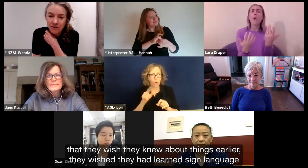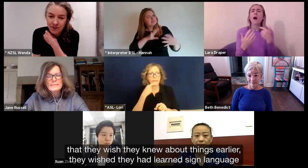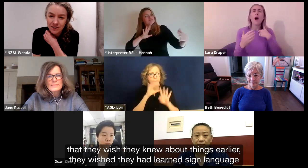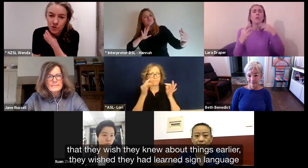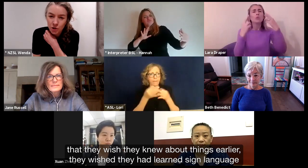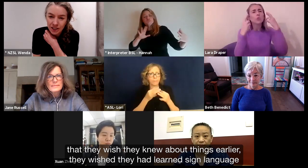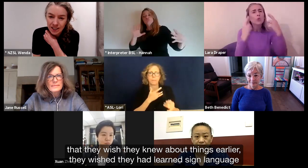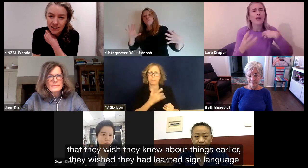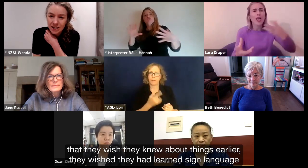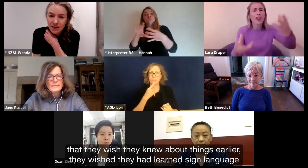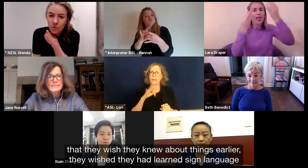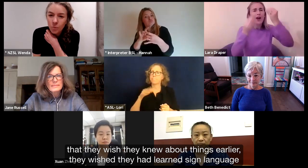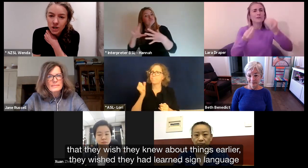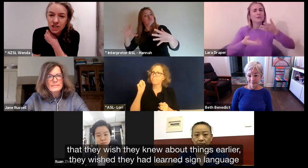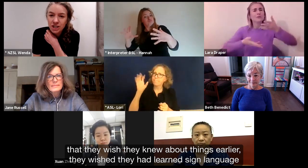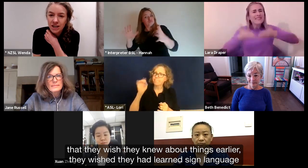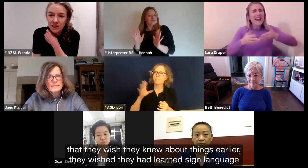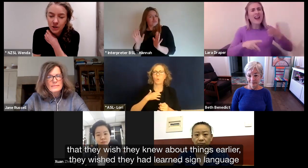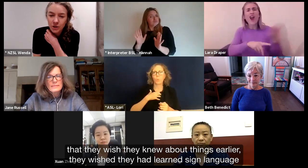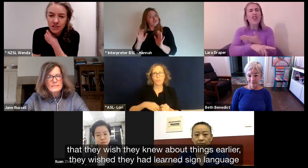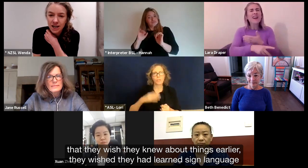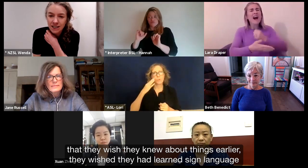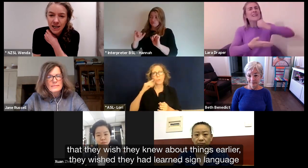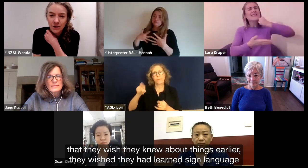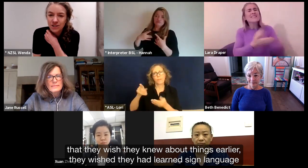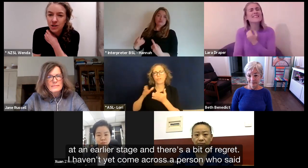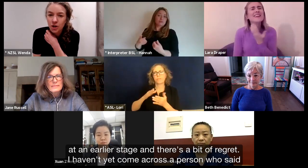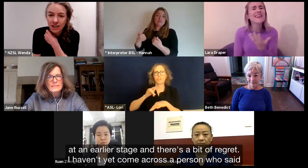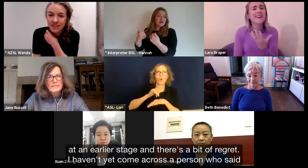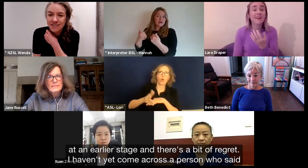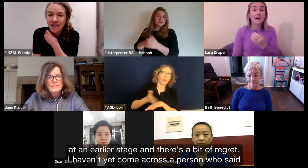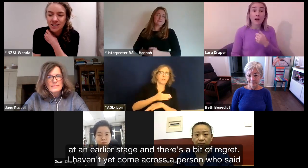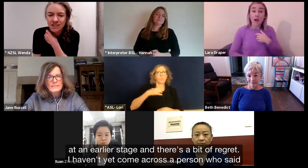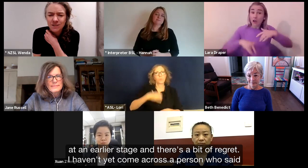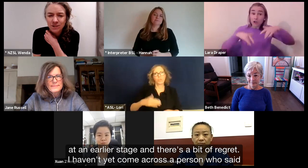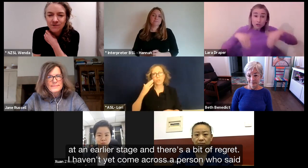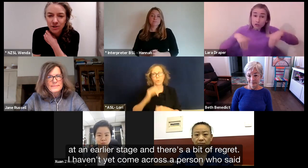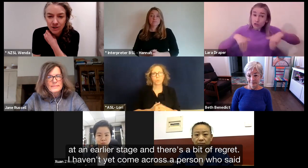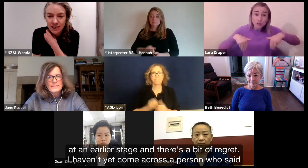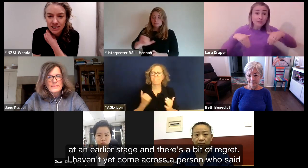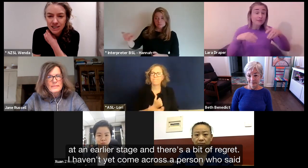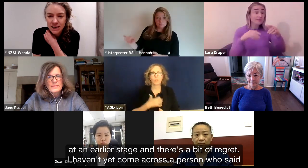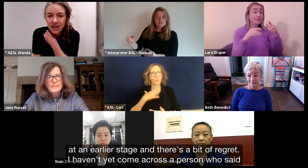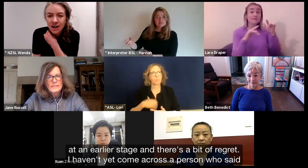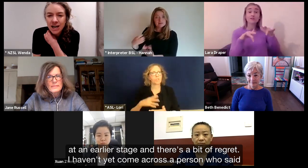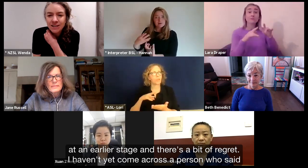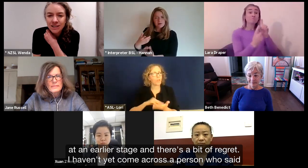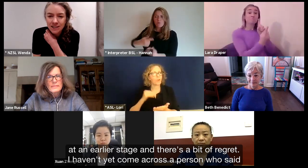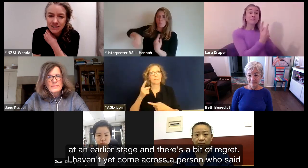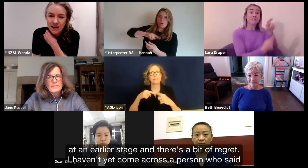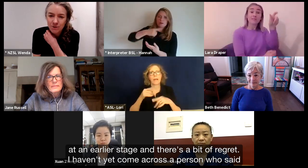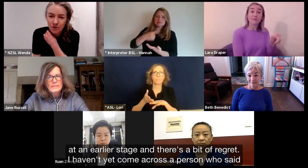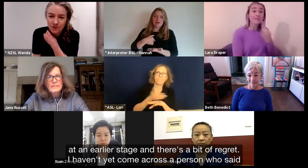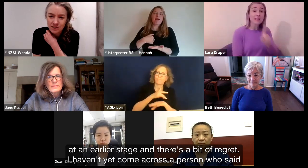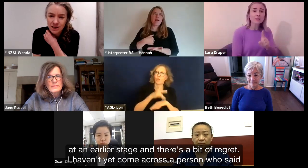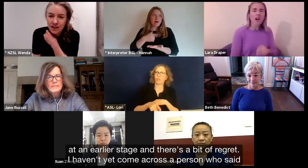knew about things earlier. They wish that they had learned sign language at an earlier stage and there's a bit of regret. I haven't